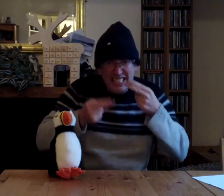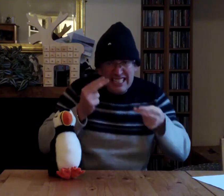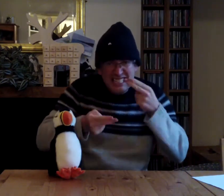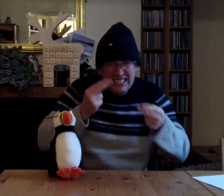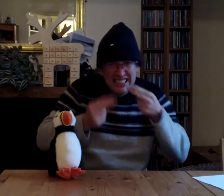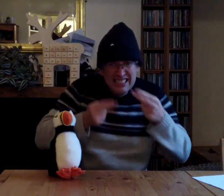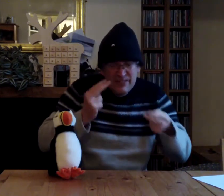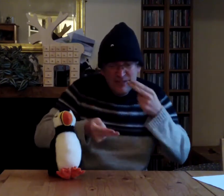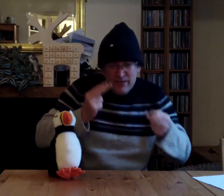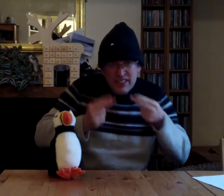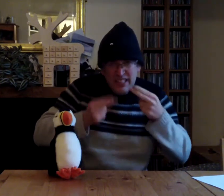eat